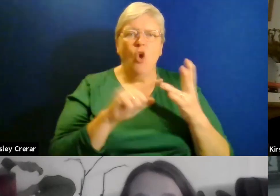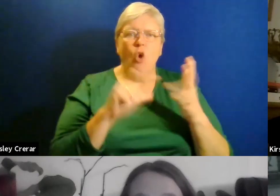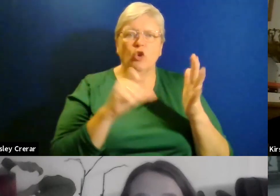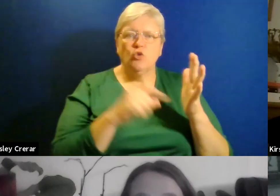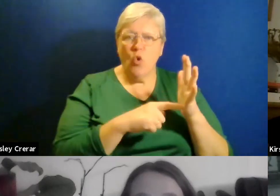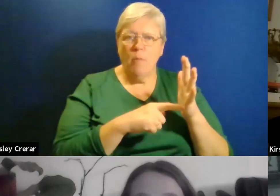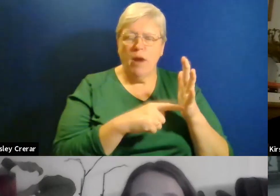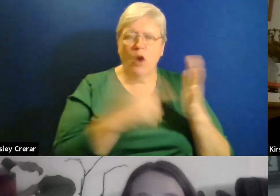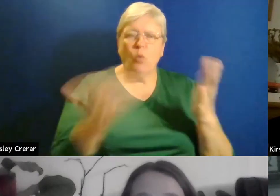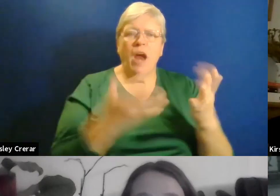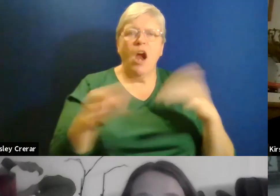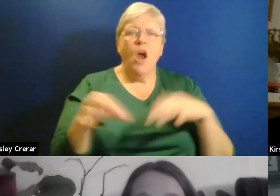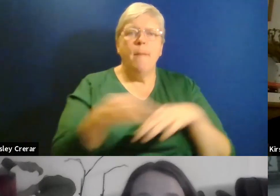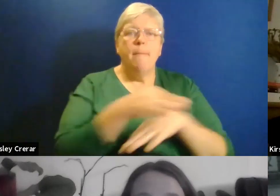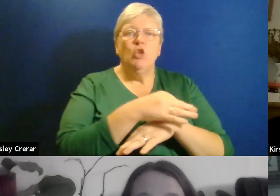at the Blue Lamp.